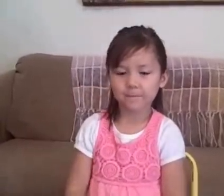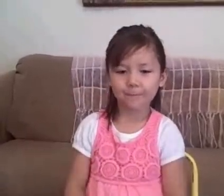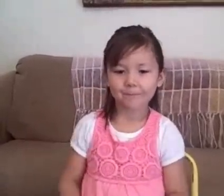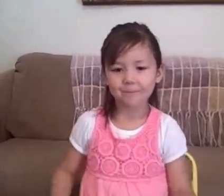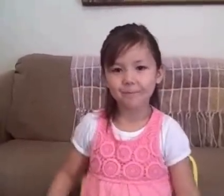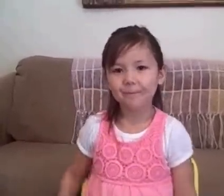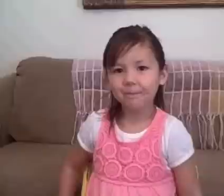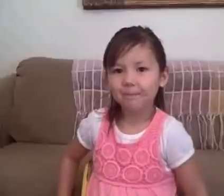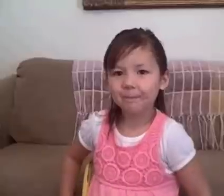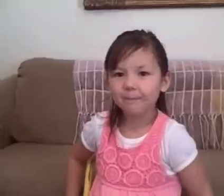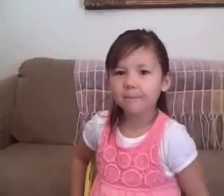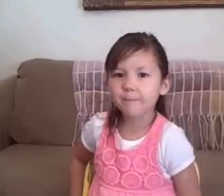And orange.